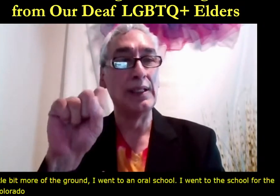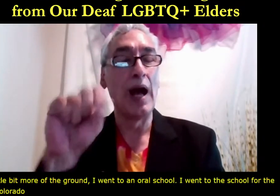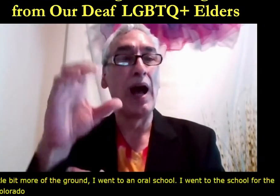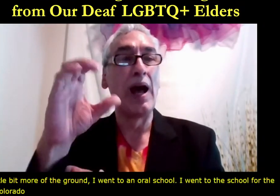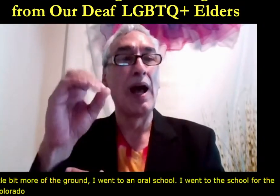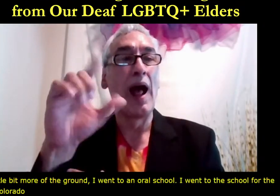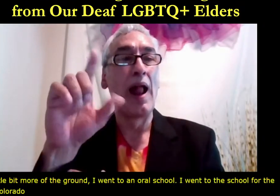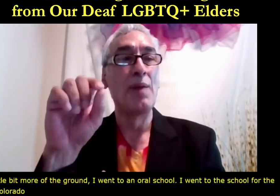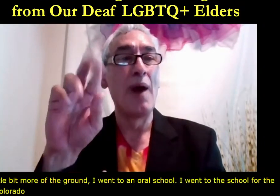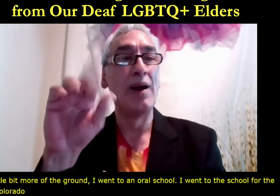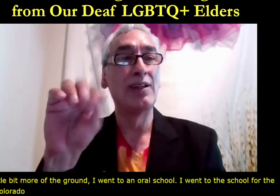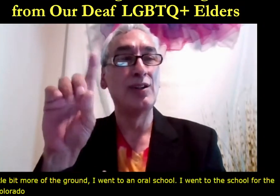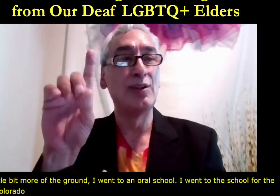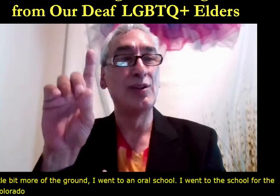and again that was in colorado springs